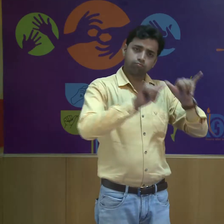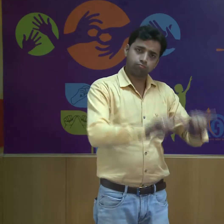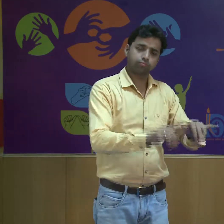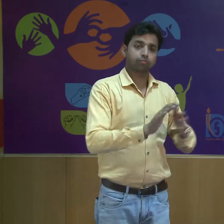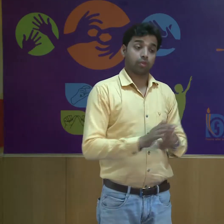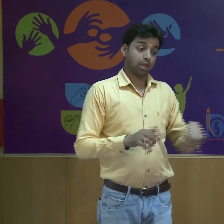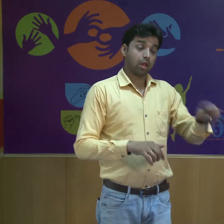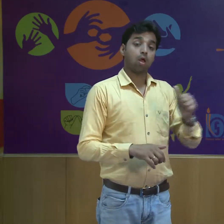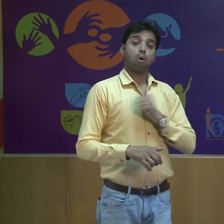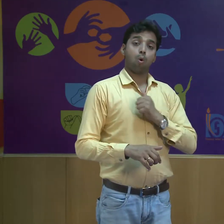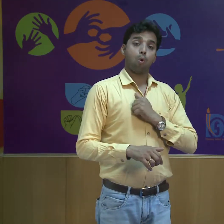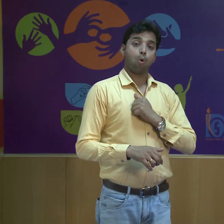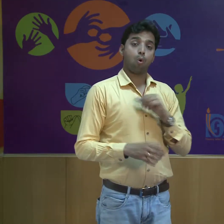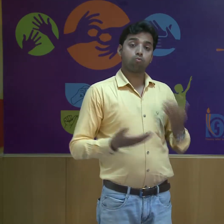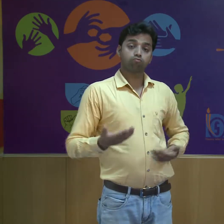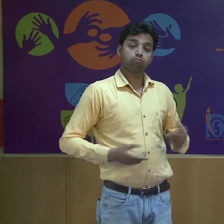own customs and practices.